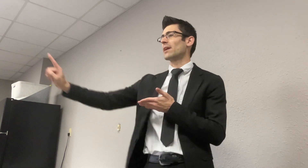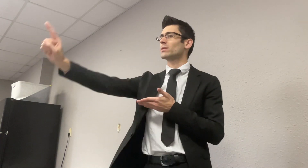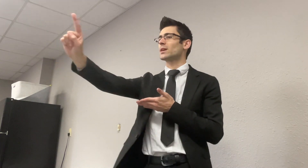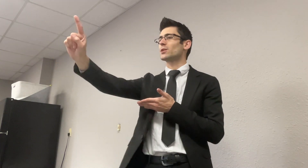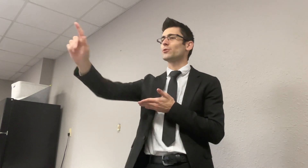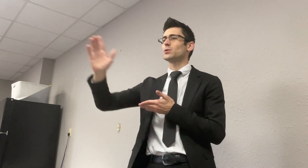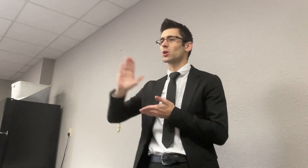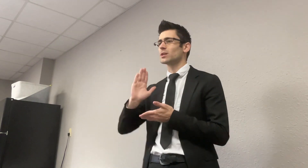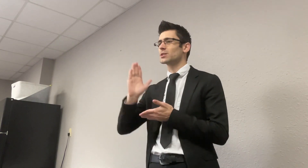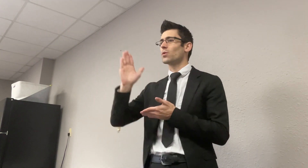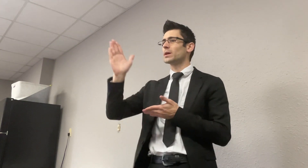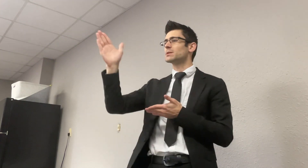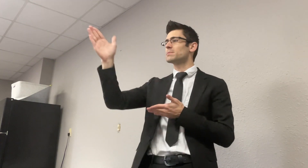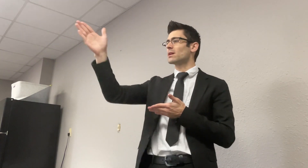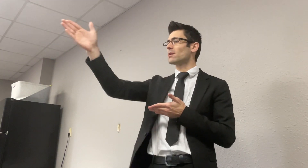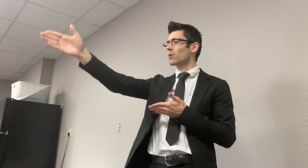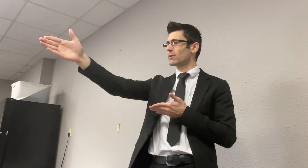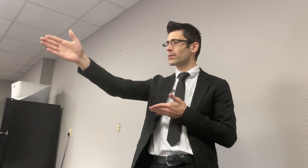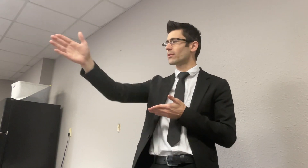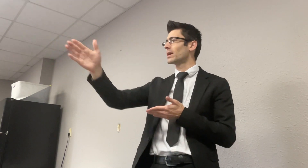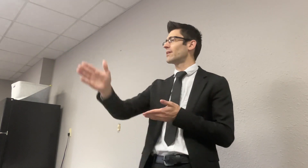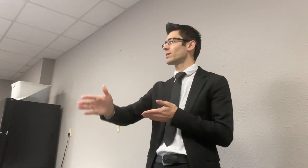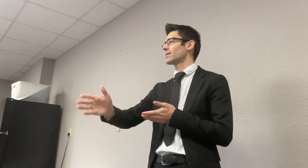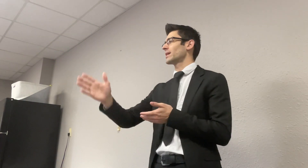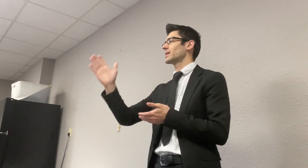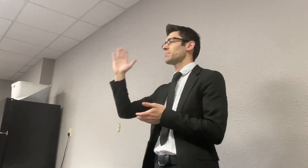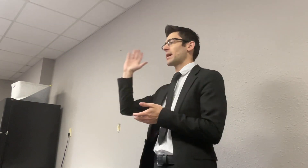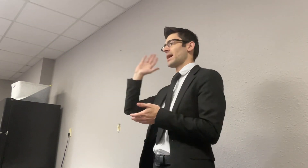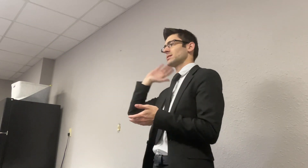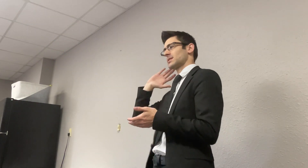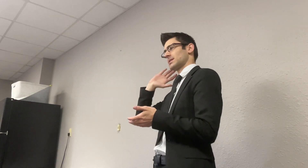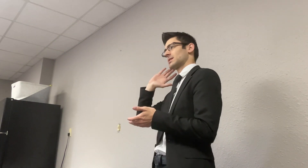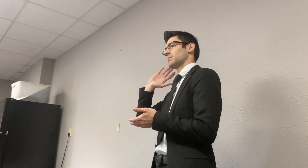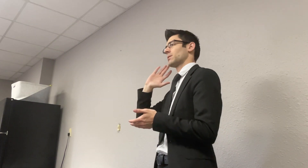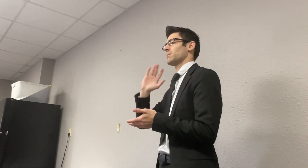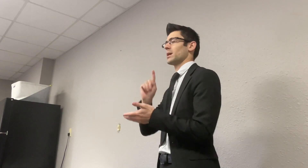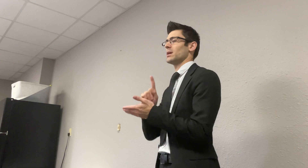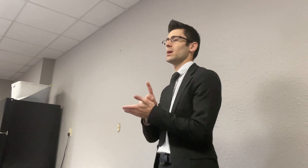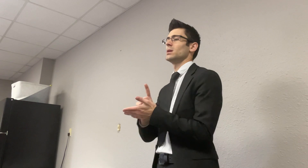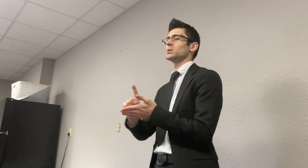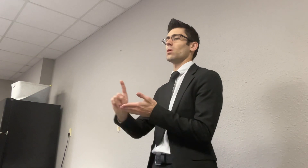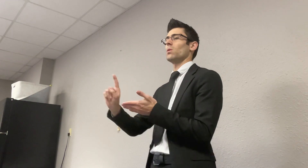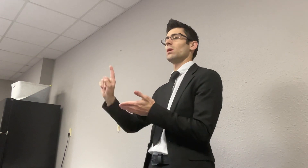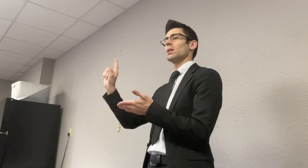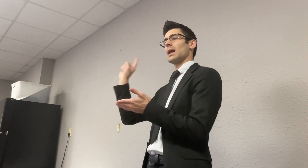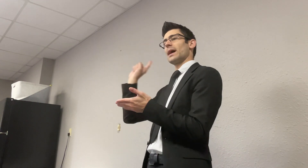Everything in the future is going to be in front of you. Everything in the past is going to be behind you. So last